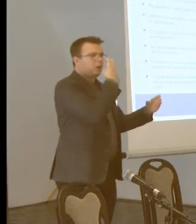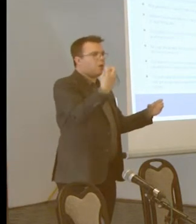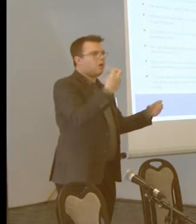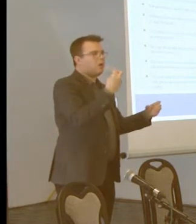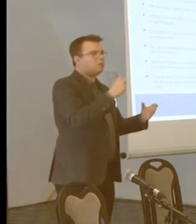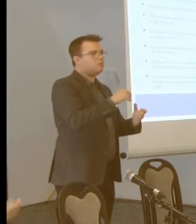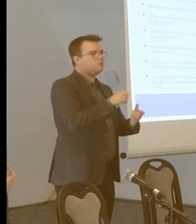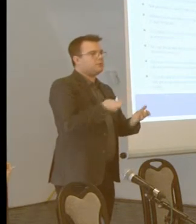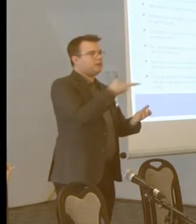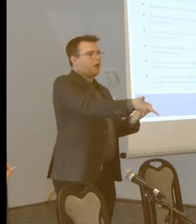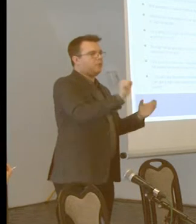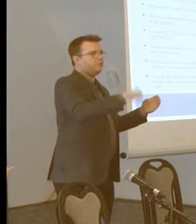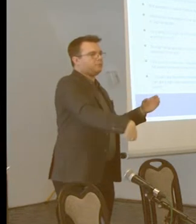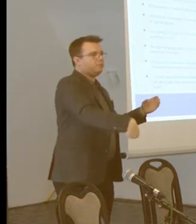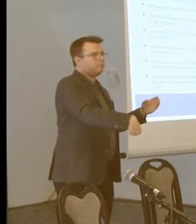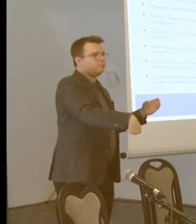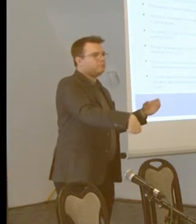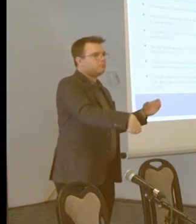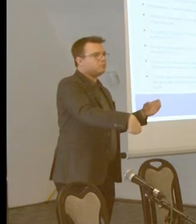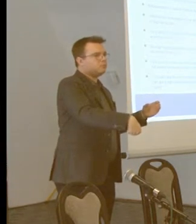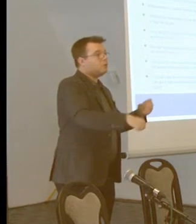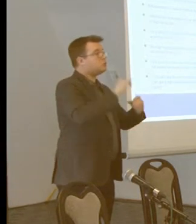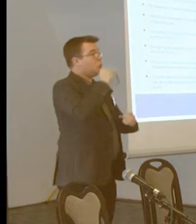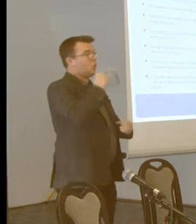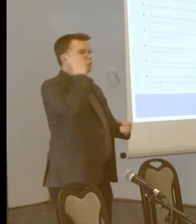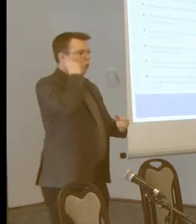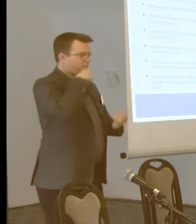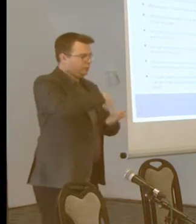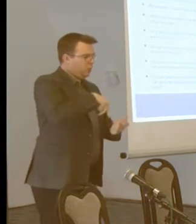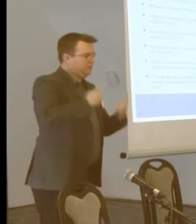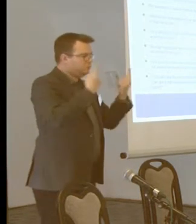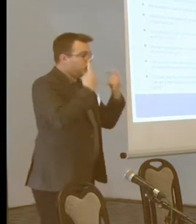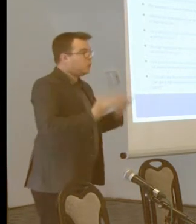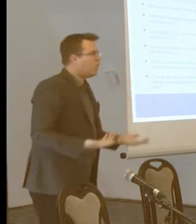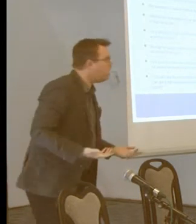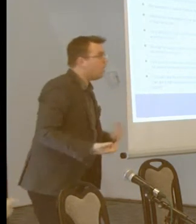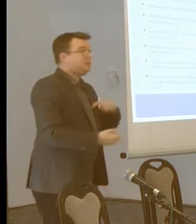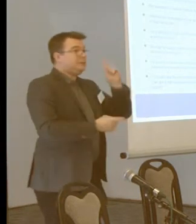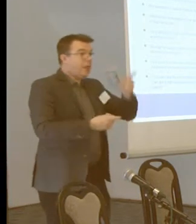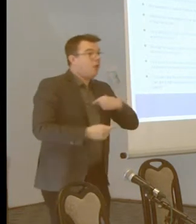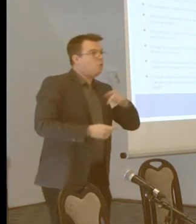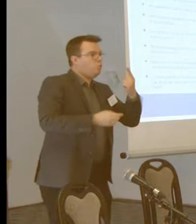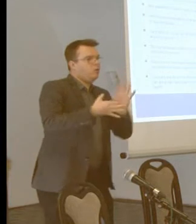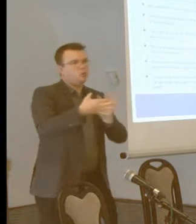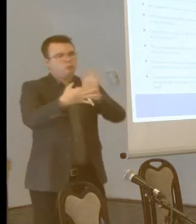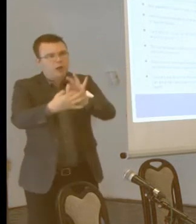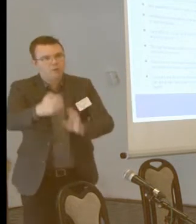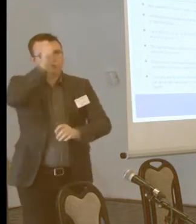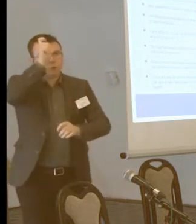interpreter out because they need to find out who's going to pay for the interpreter before sending one. And you're seeing the deaf person in the situation trying